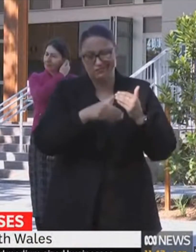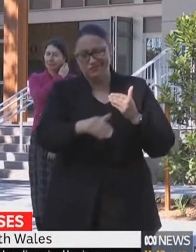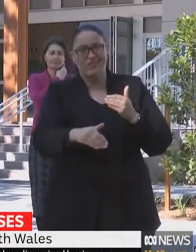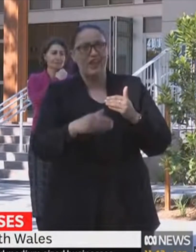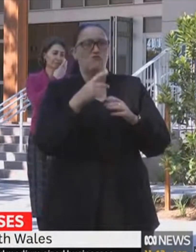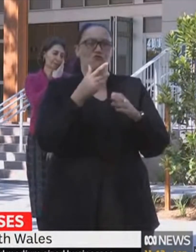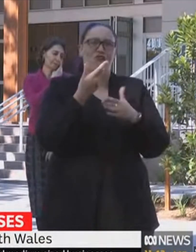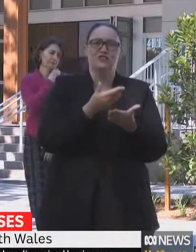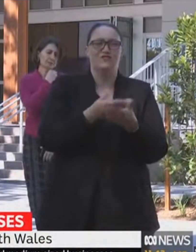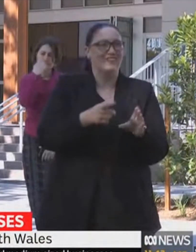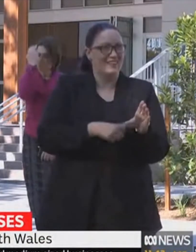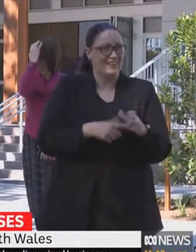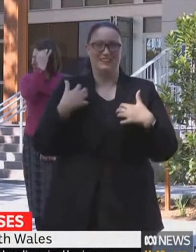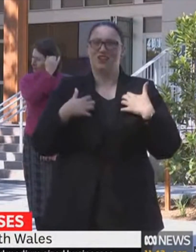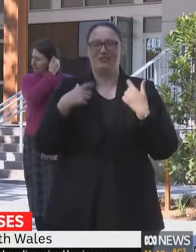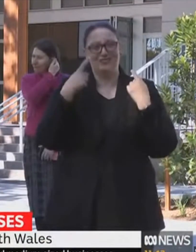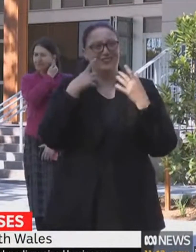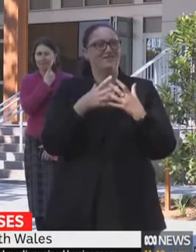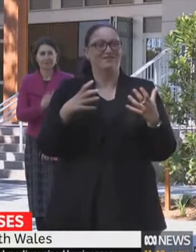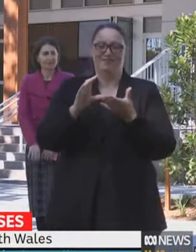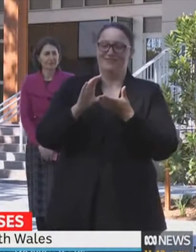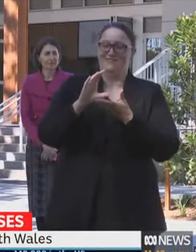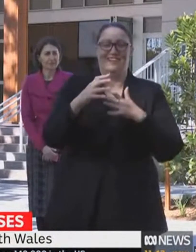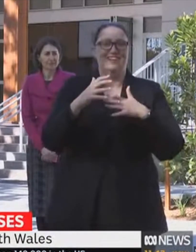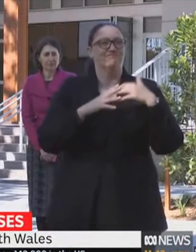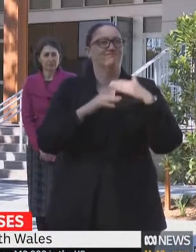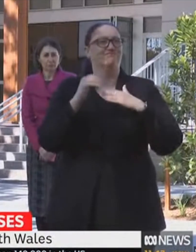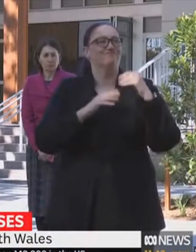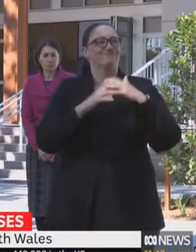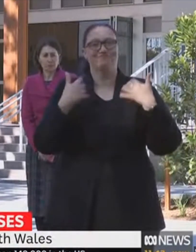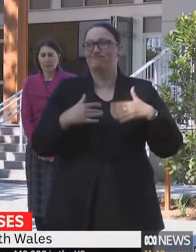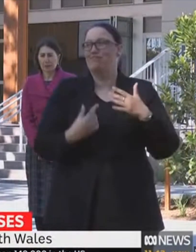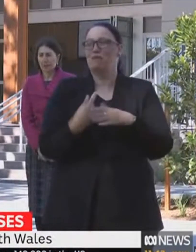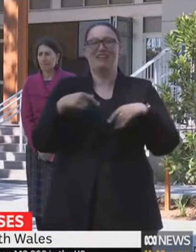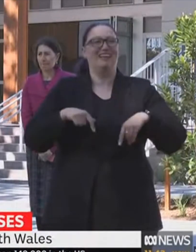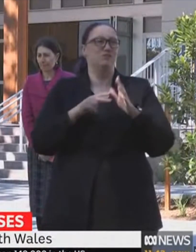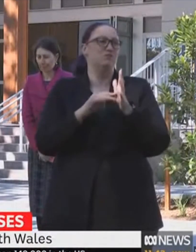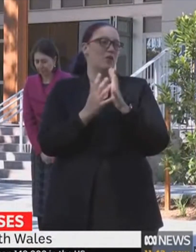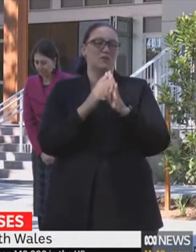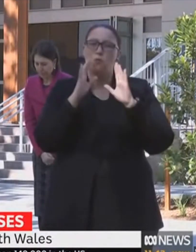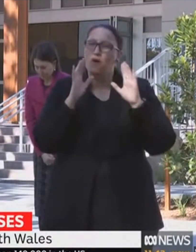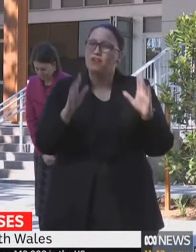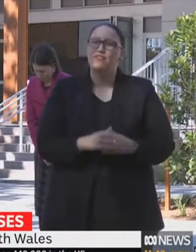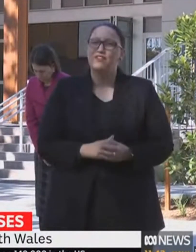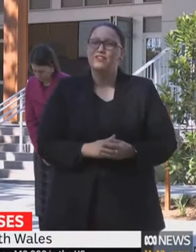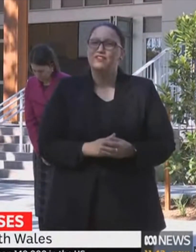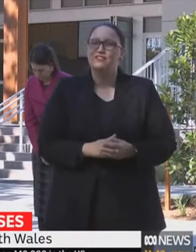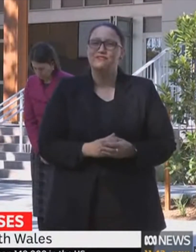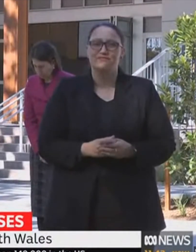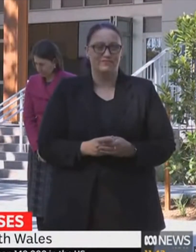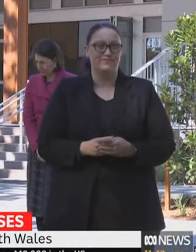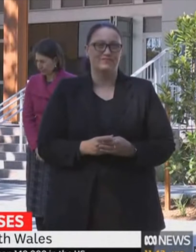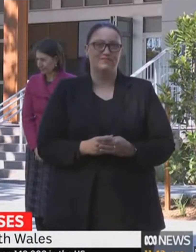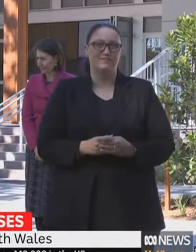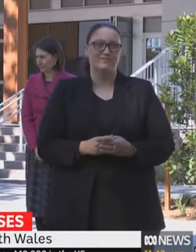well. So really exciting to see that significant infrastructure investment taking place right here in New South Wales. Of course, we're happy